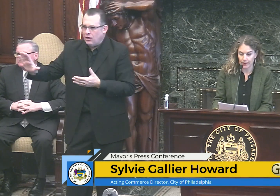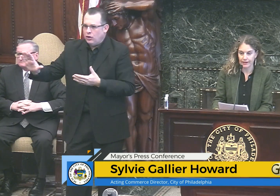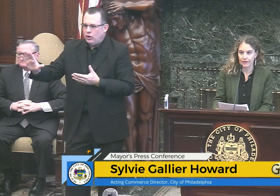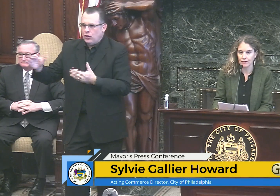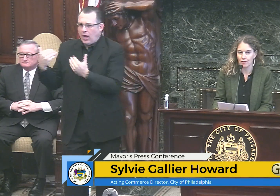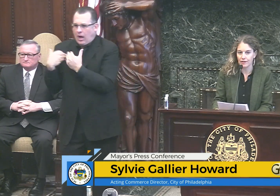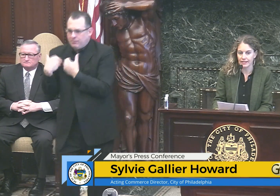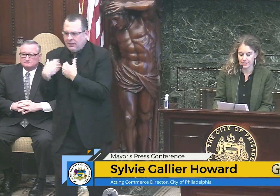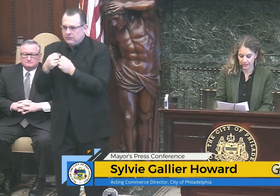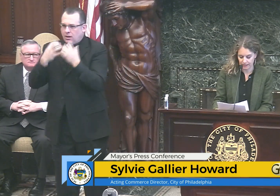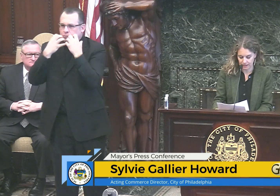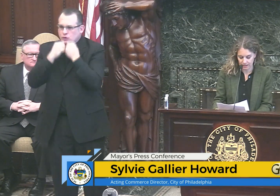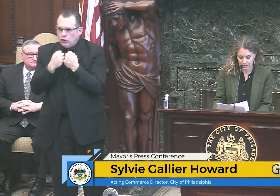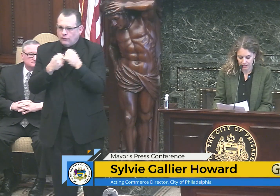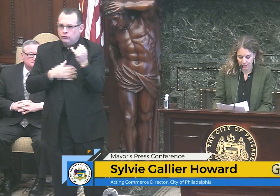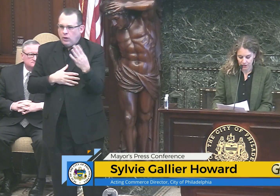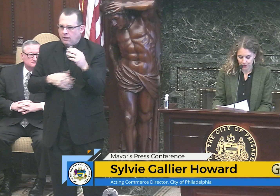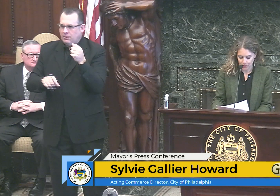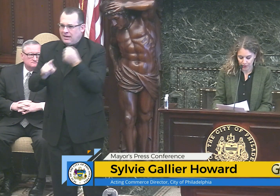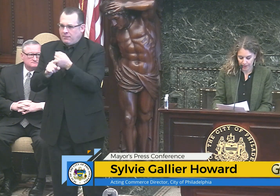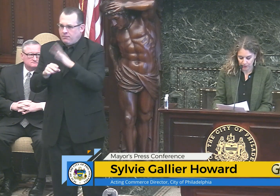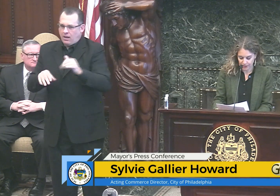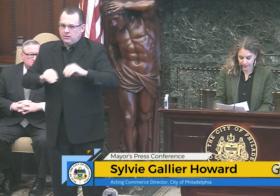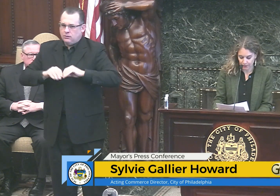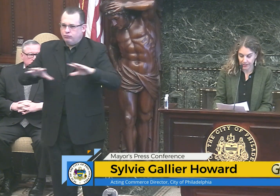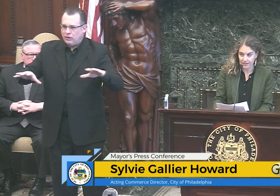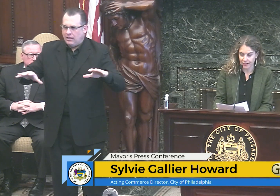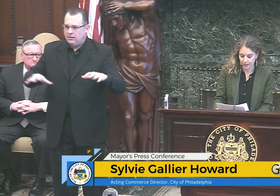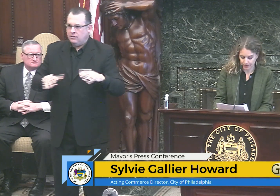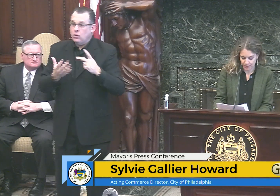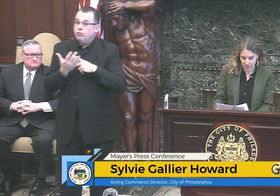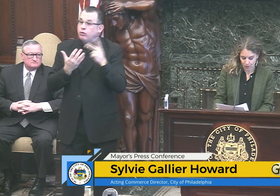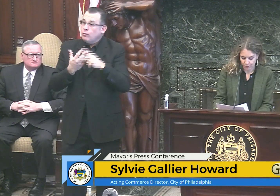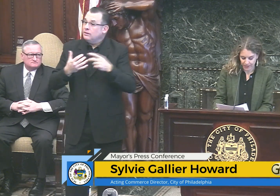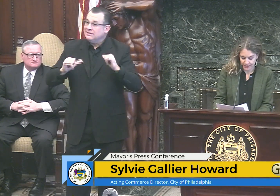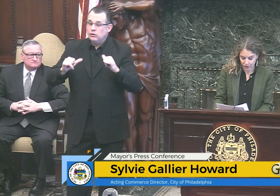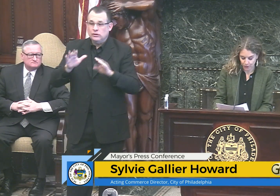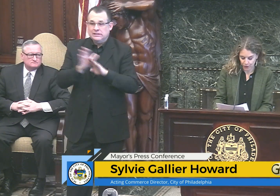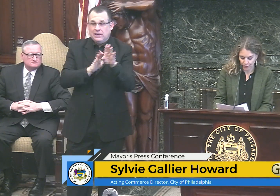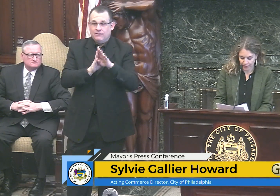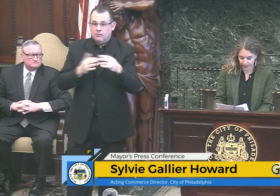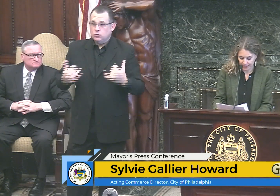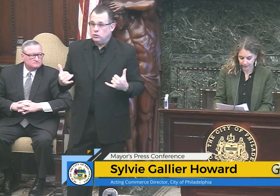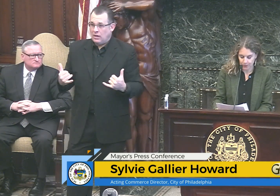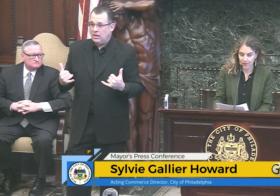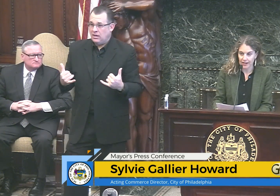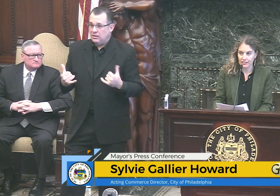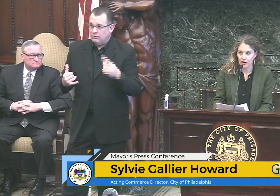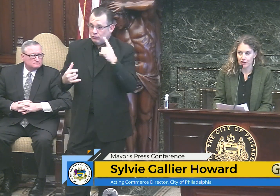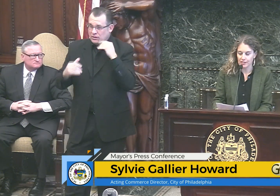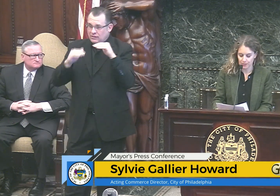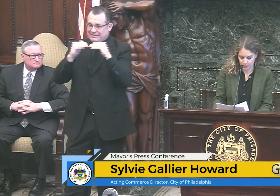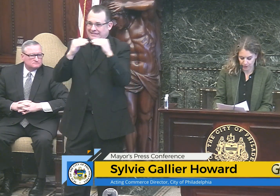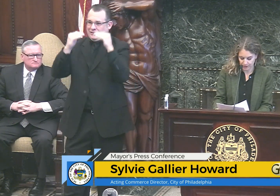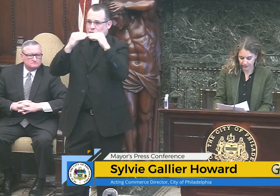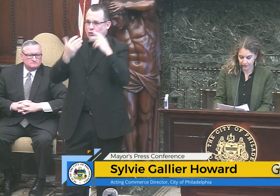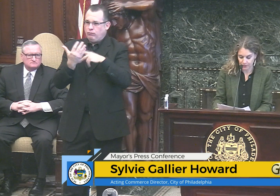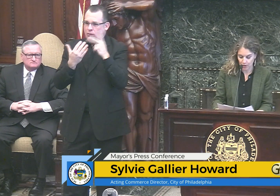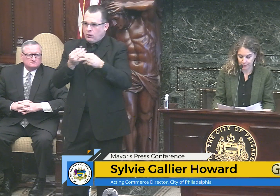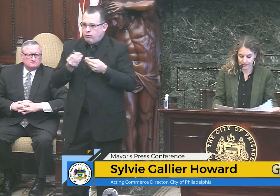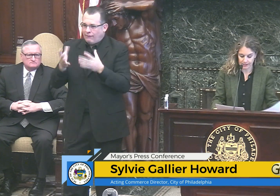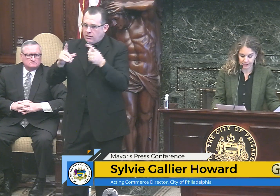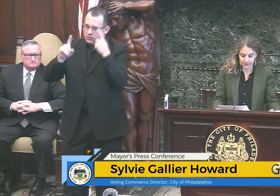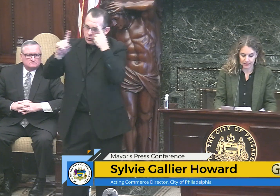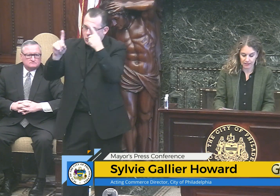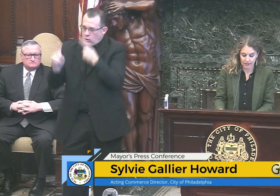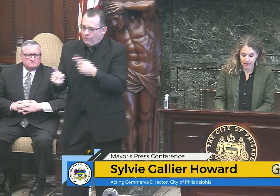by the spread of COVID-19. The program, which is still being developed, will be a tiered program that aims to provide targeted supports for